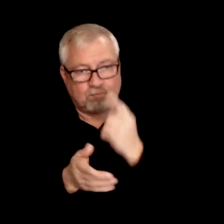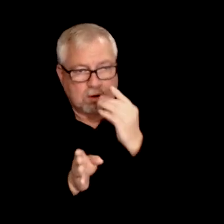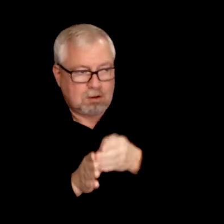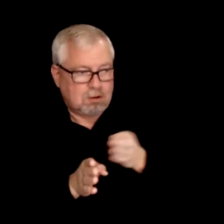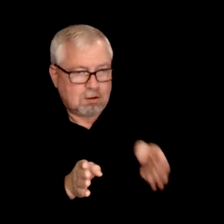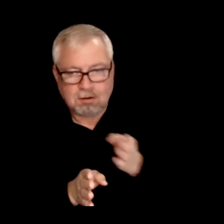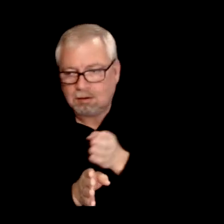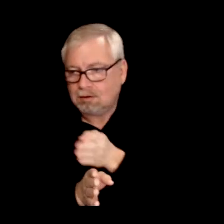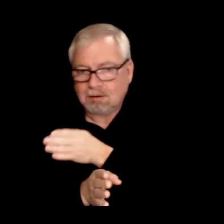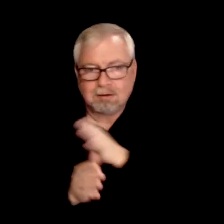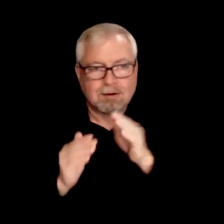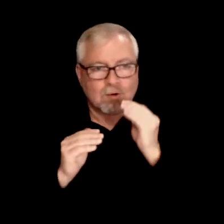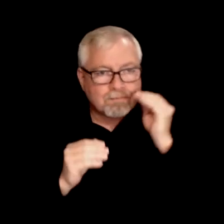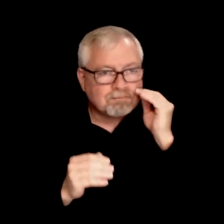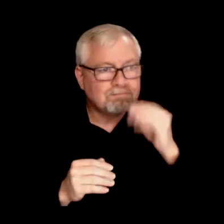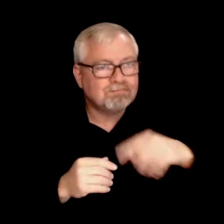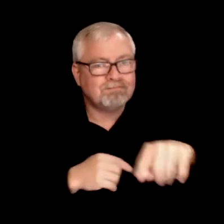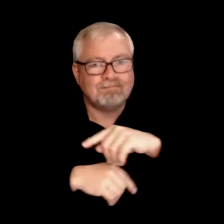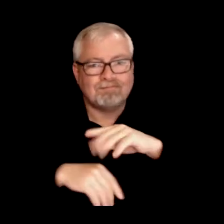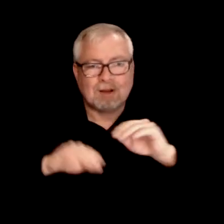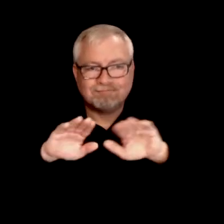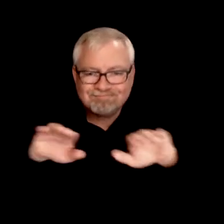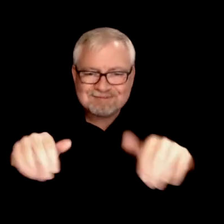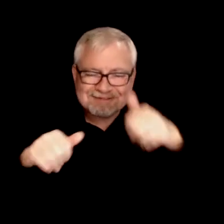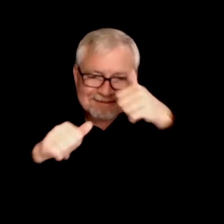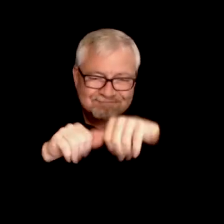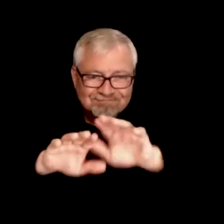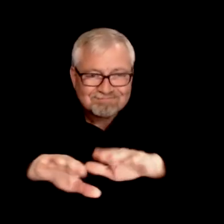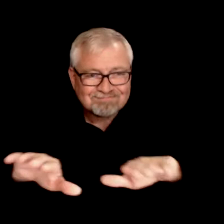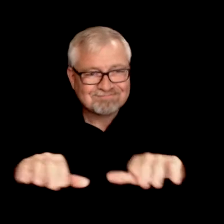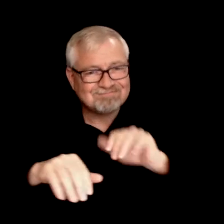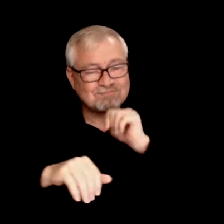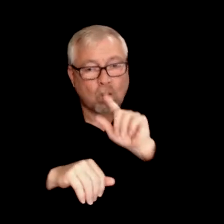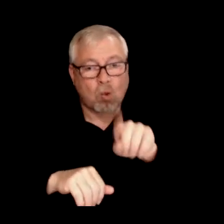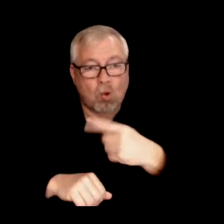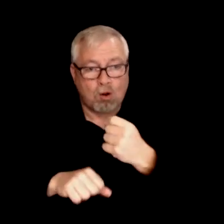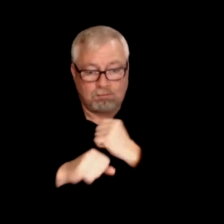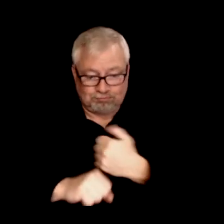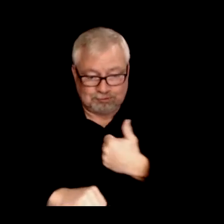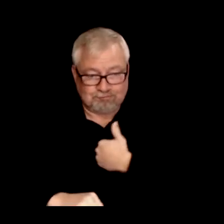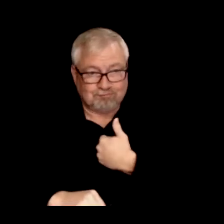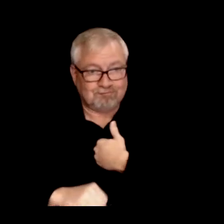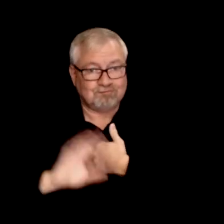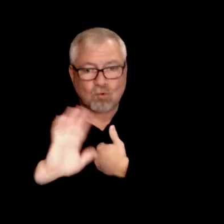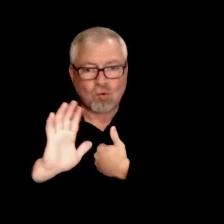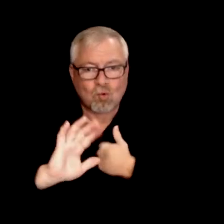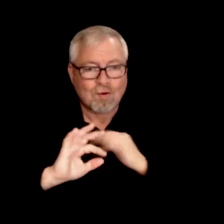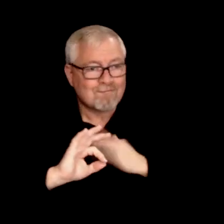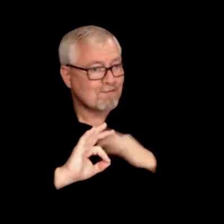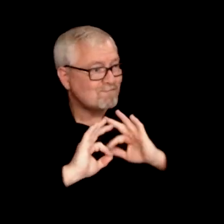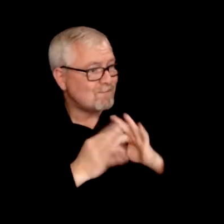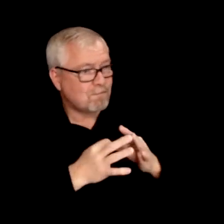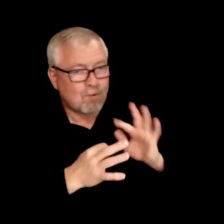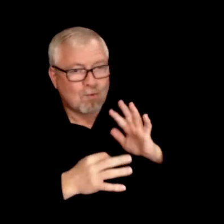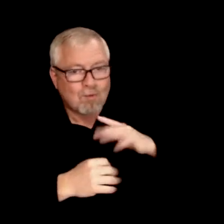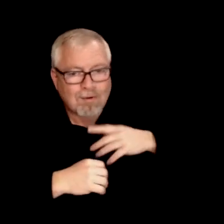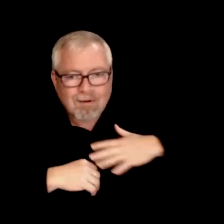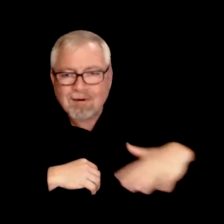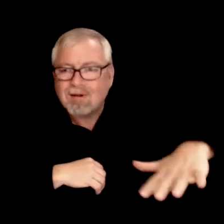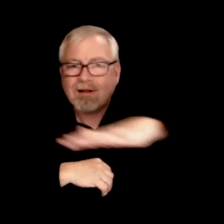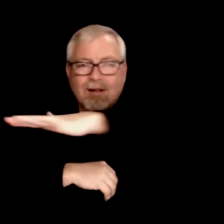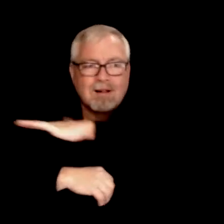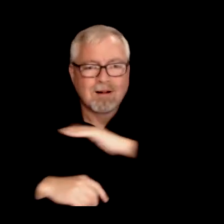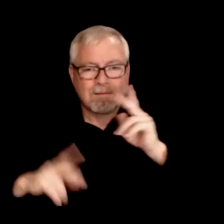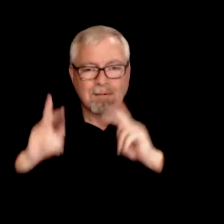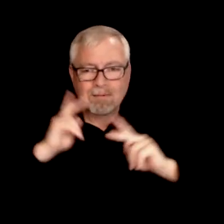that this is important, not just to protect yourself and your immediate family, that is important and critical as that is, but also about